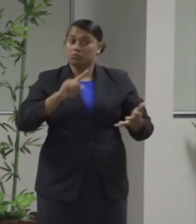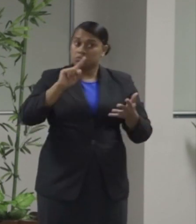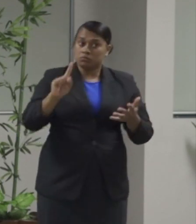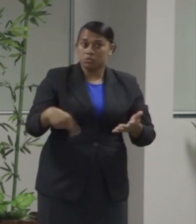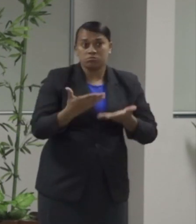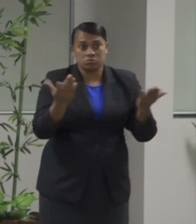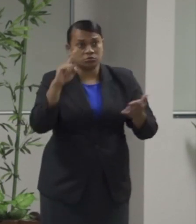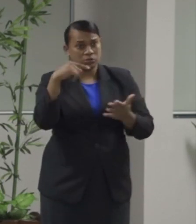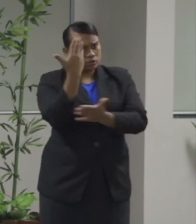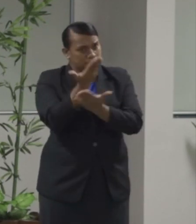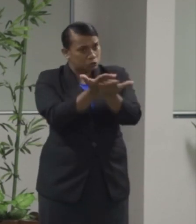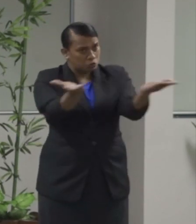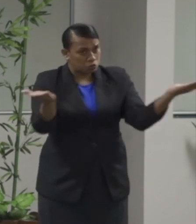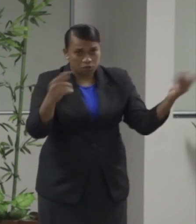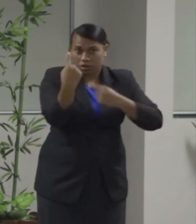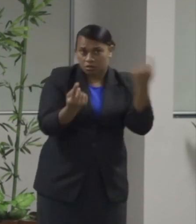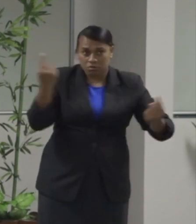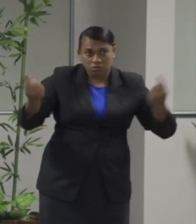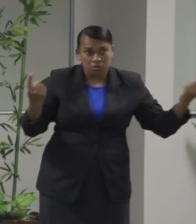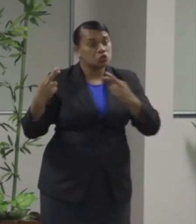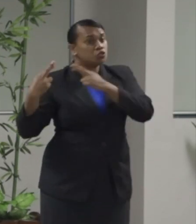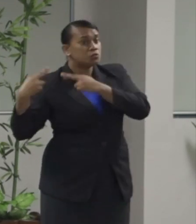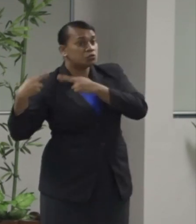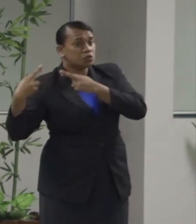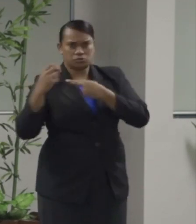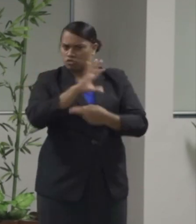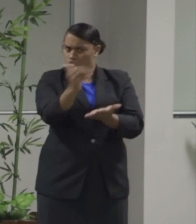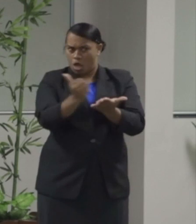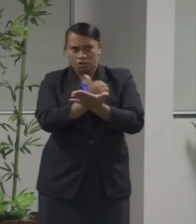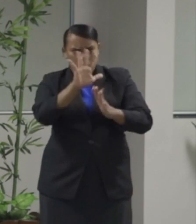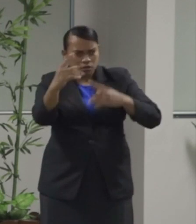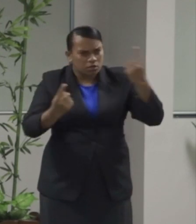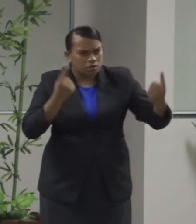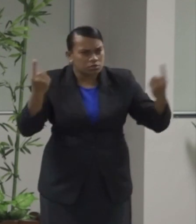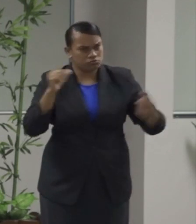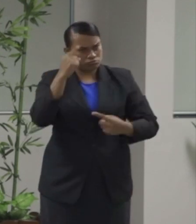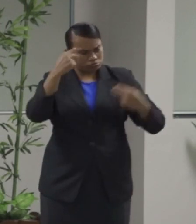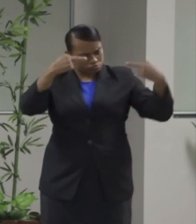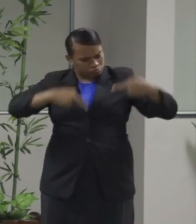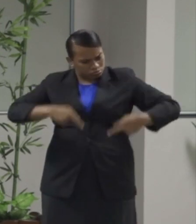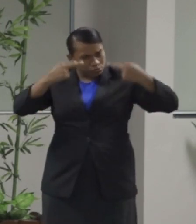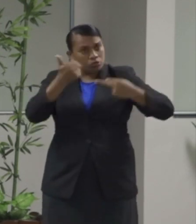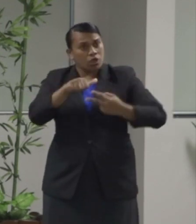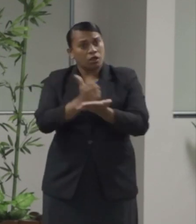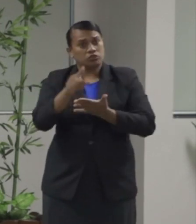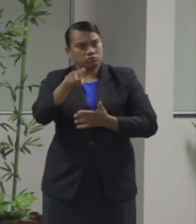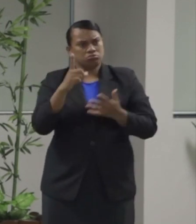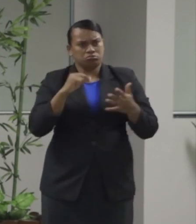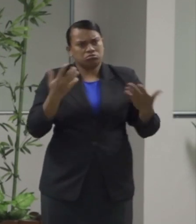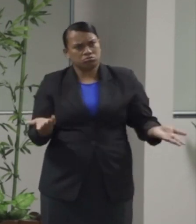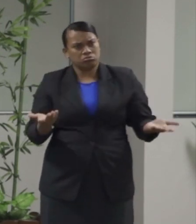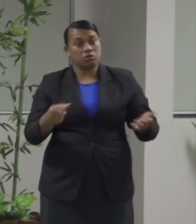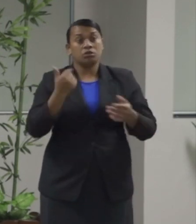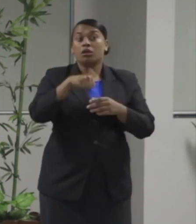action and individual responsibility will be what wins this war. Because there's no other option. This is a